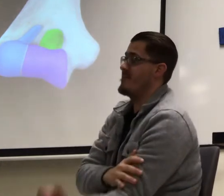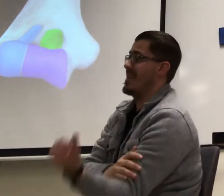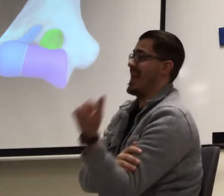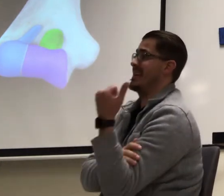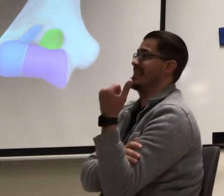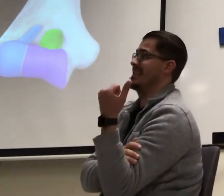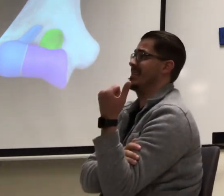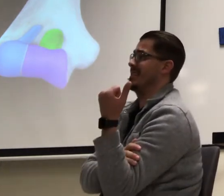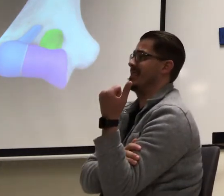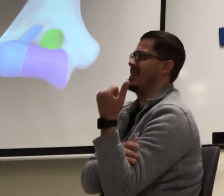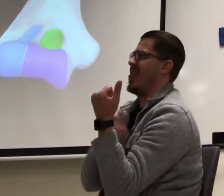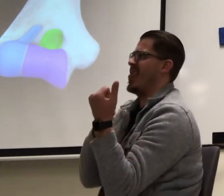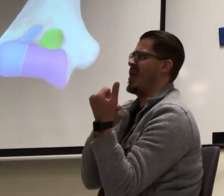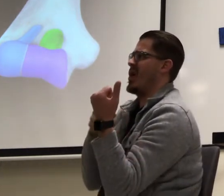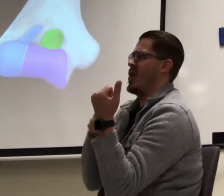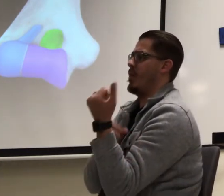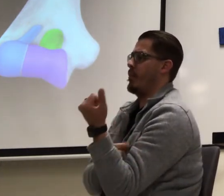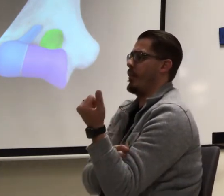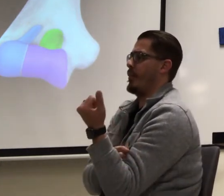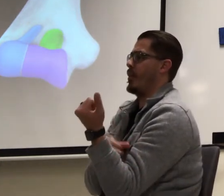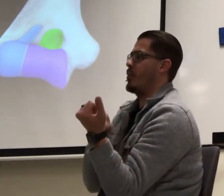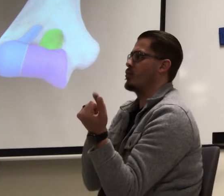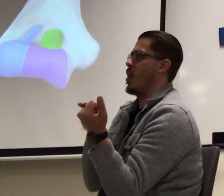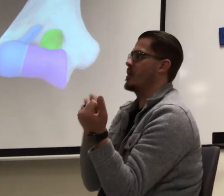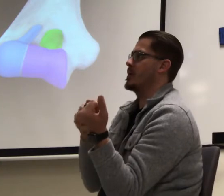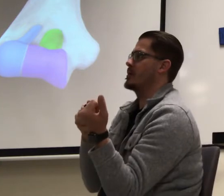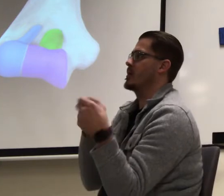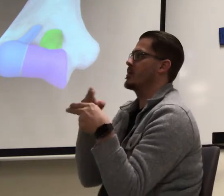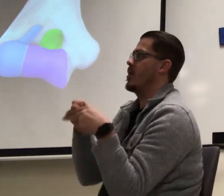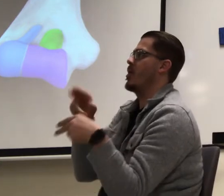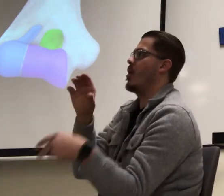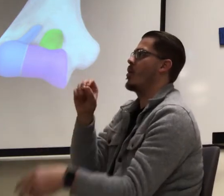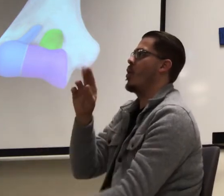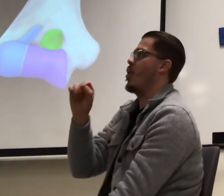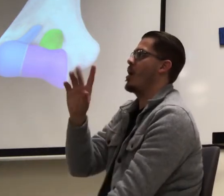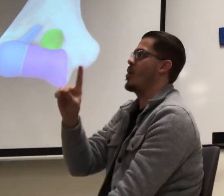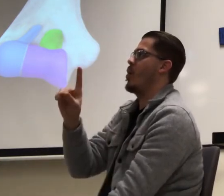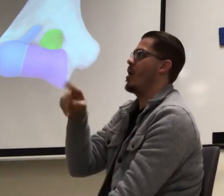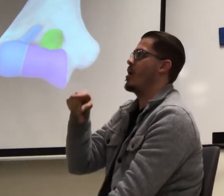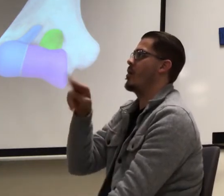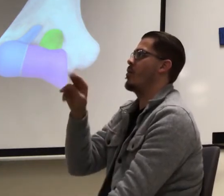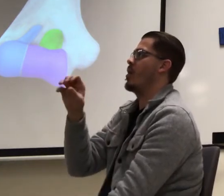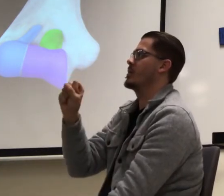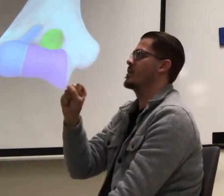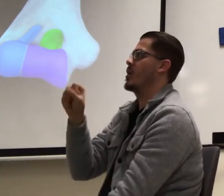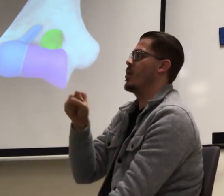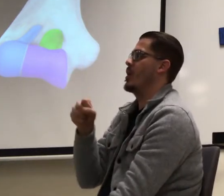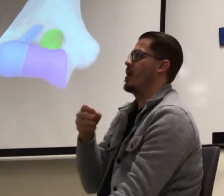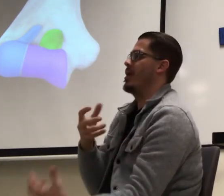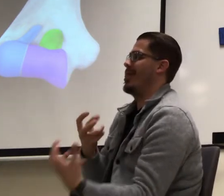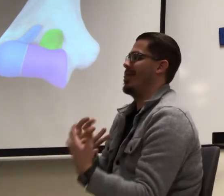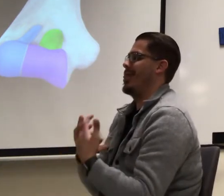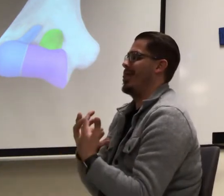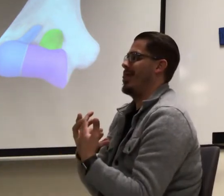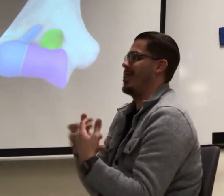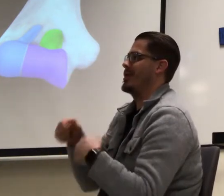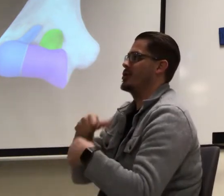there's a little process of the ulna called the coronoid process that will fit into that fossa.